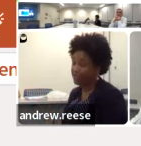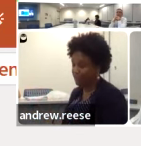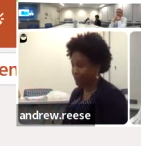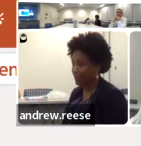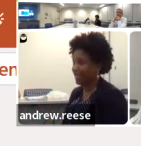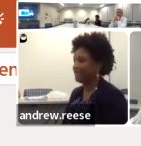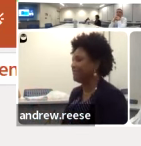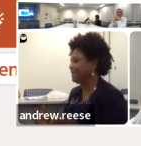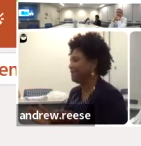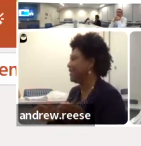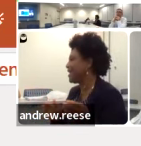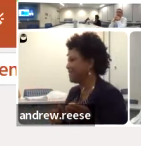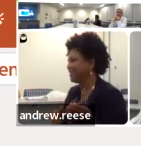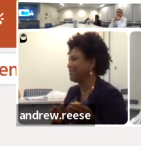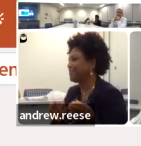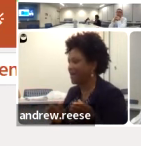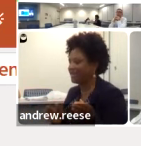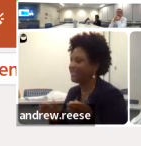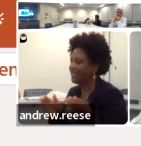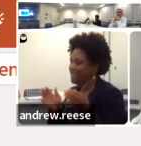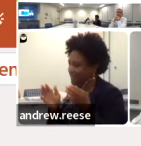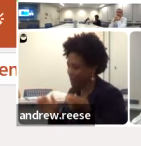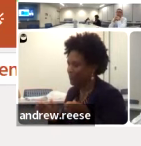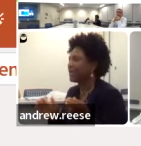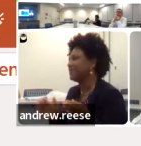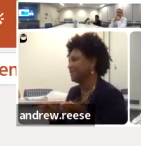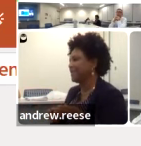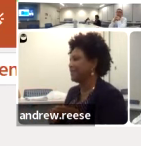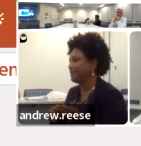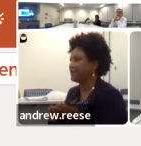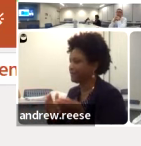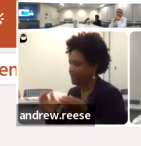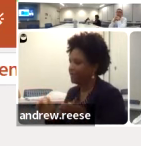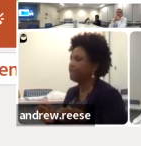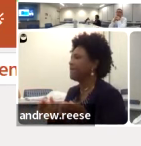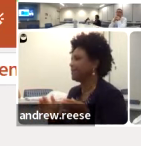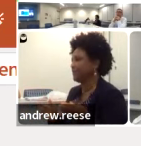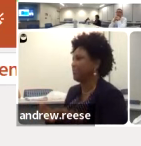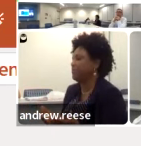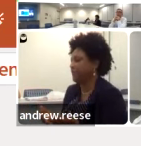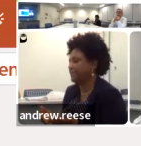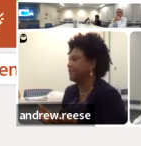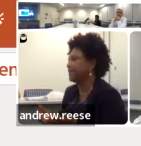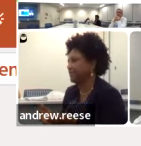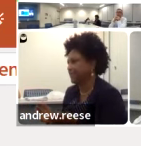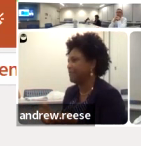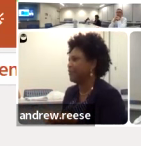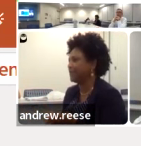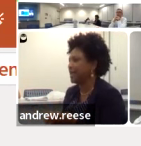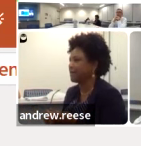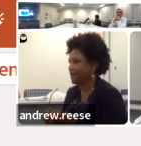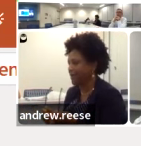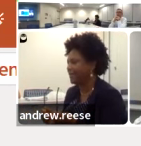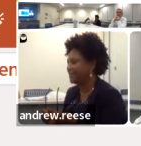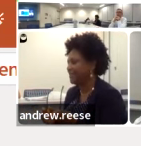to person supported. But for the RSF part, we consistently just refer to people receiving services from